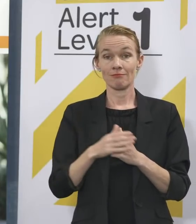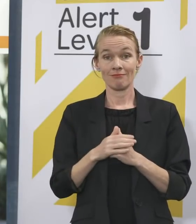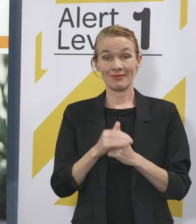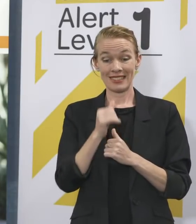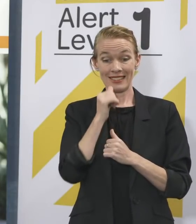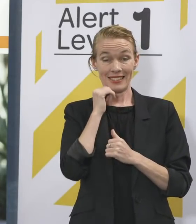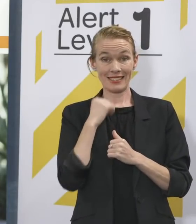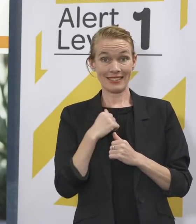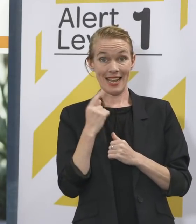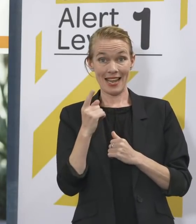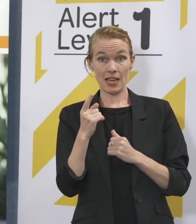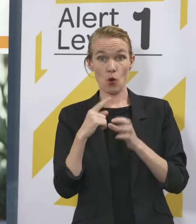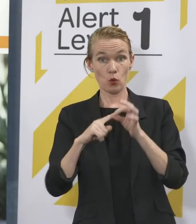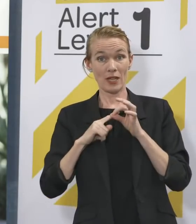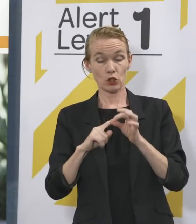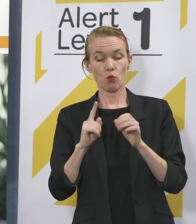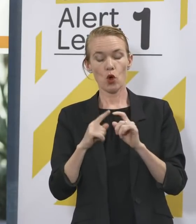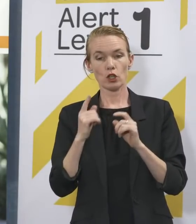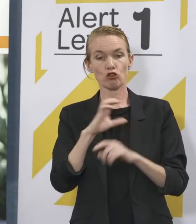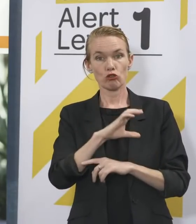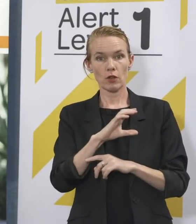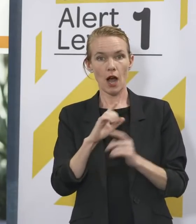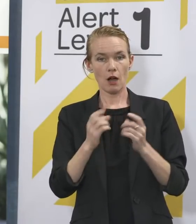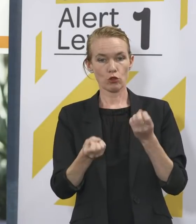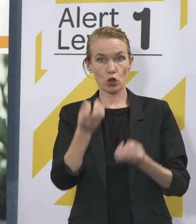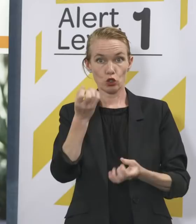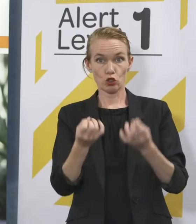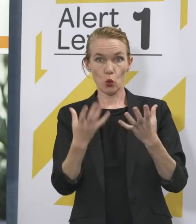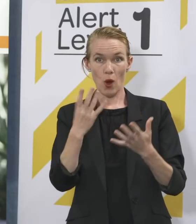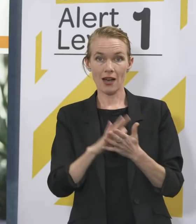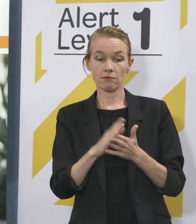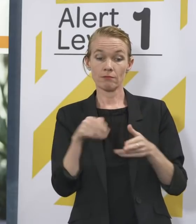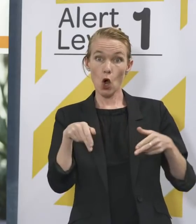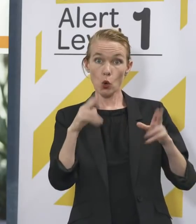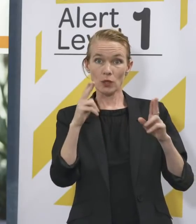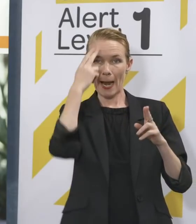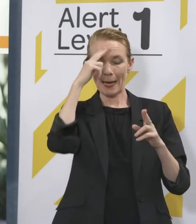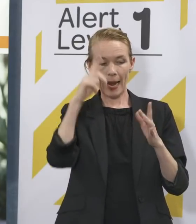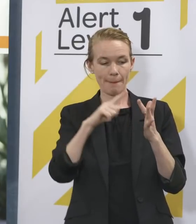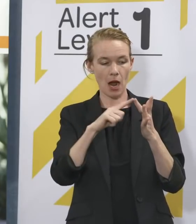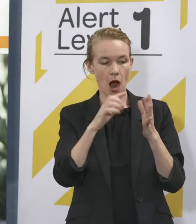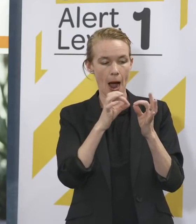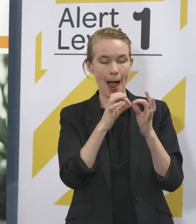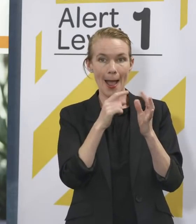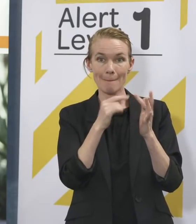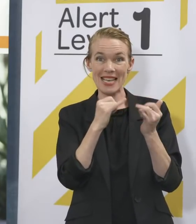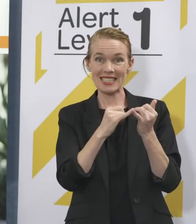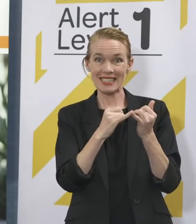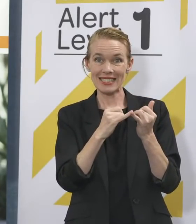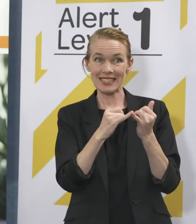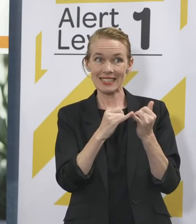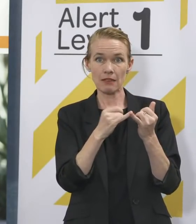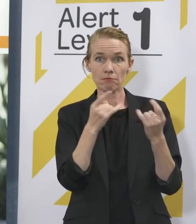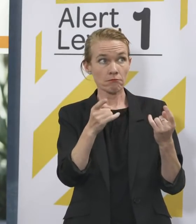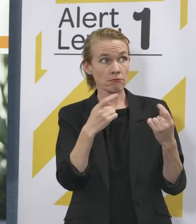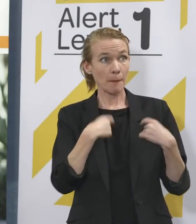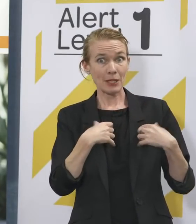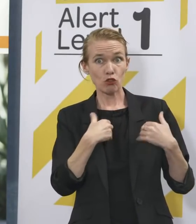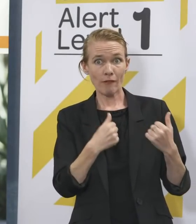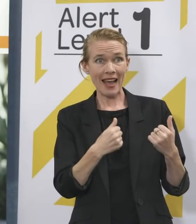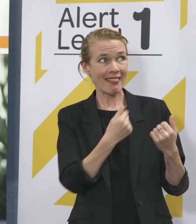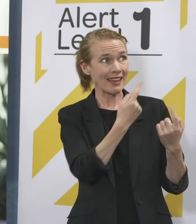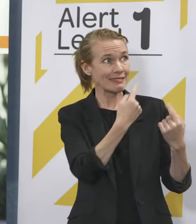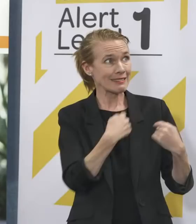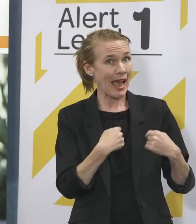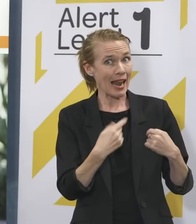about that case via the media, and obviously they were put into that lockdown. They say there was no communication essentially about exactly what